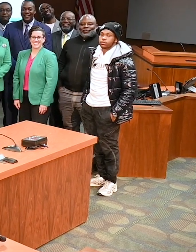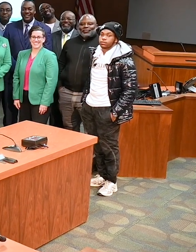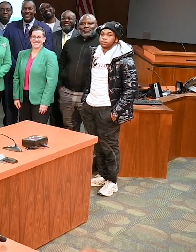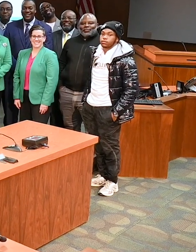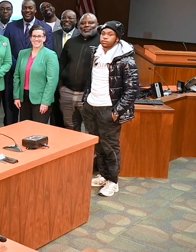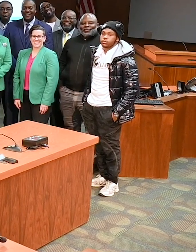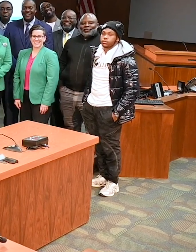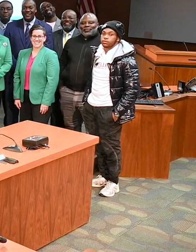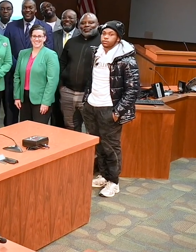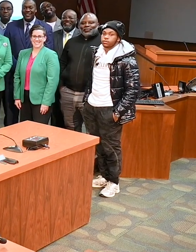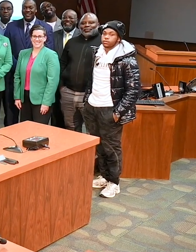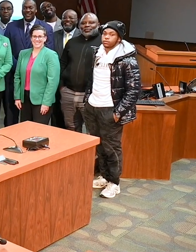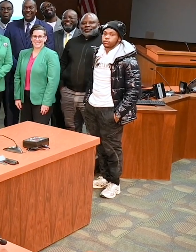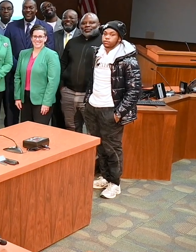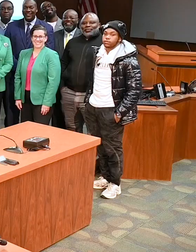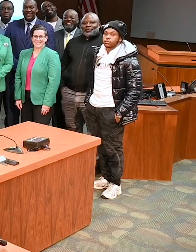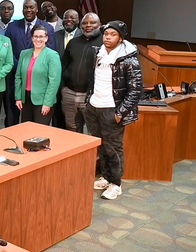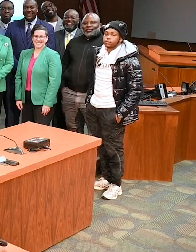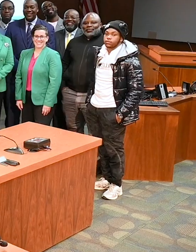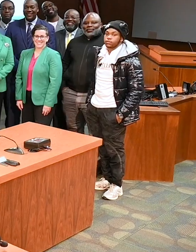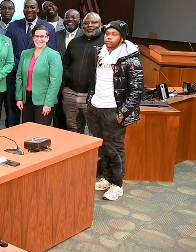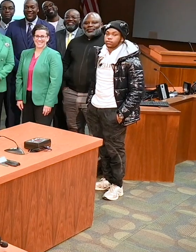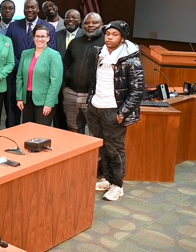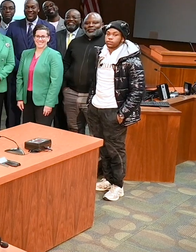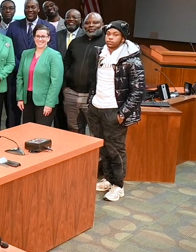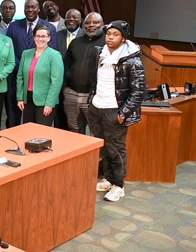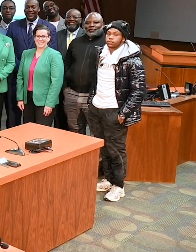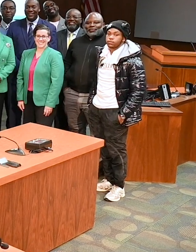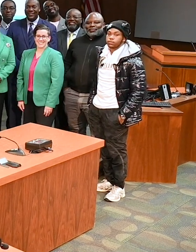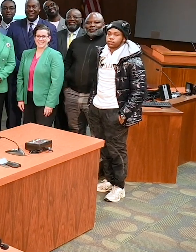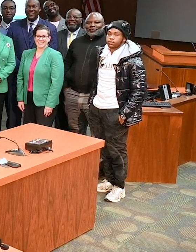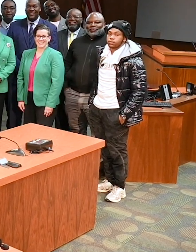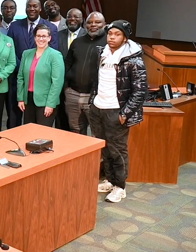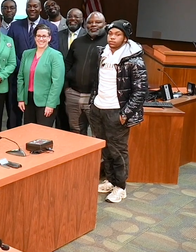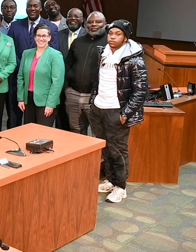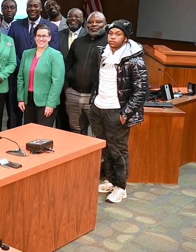how about this? We'll end here. If we all could come up for just 1 second,